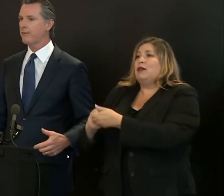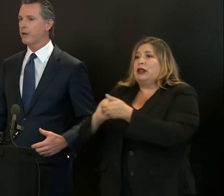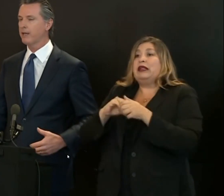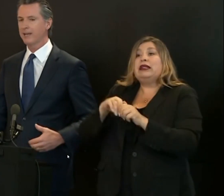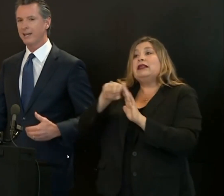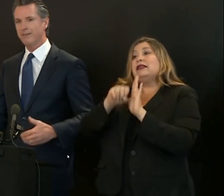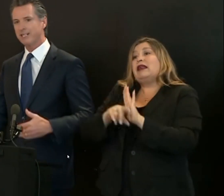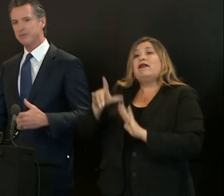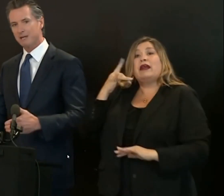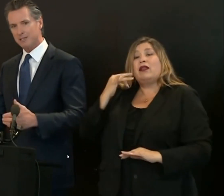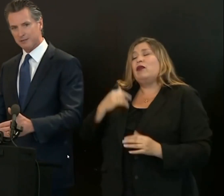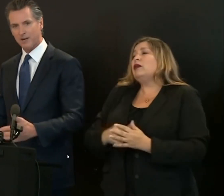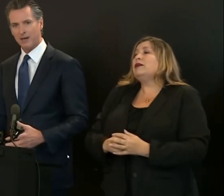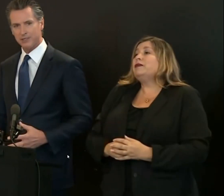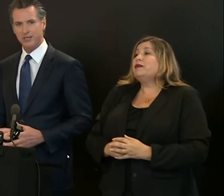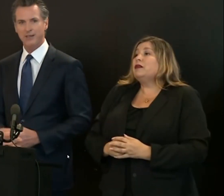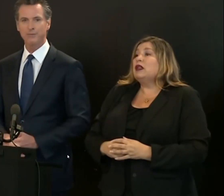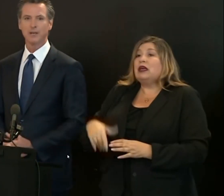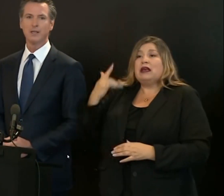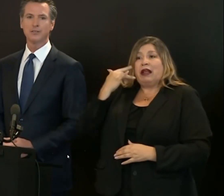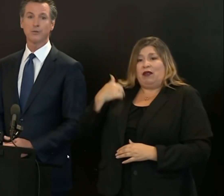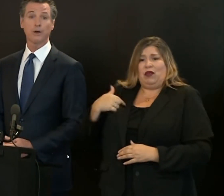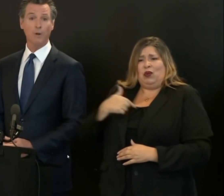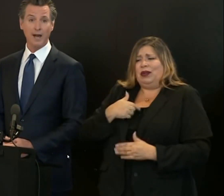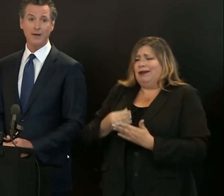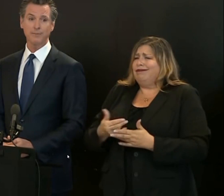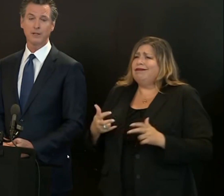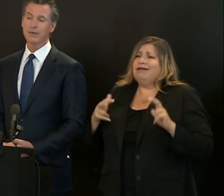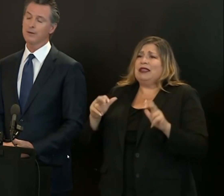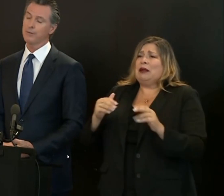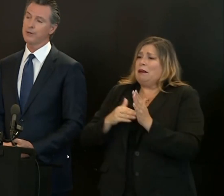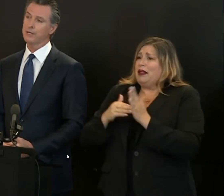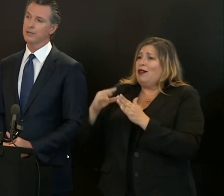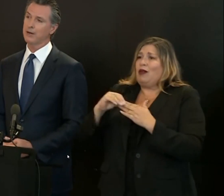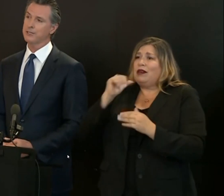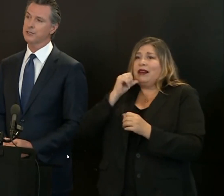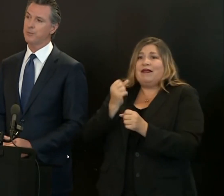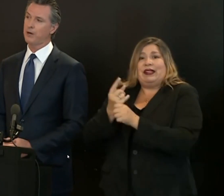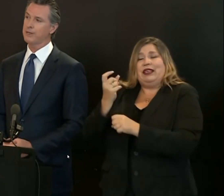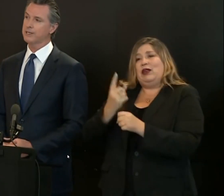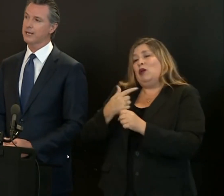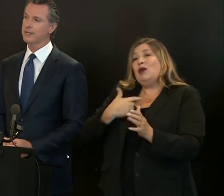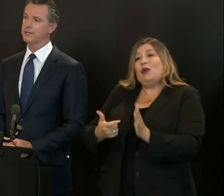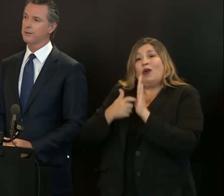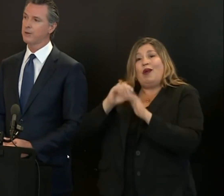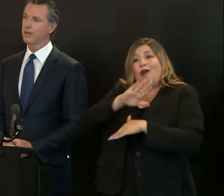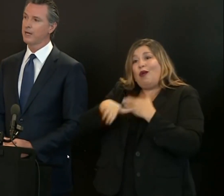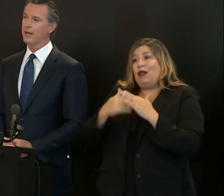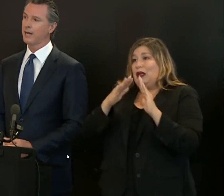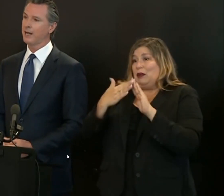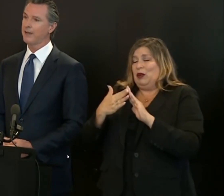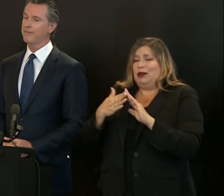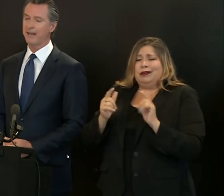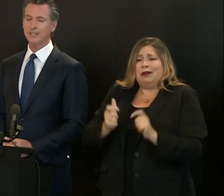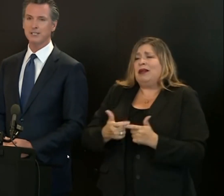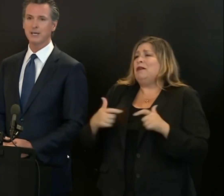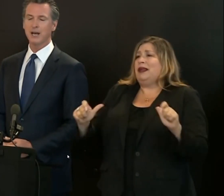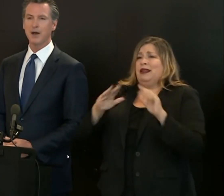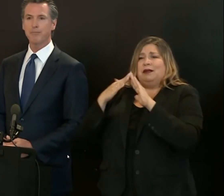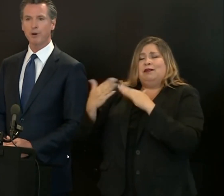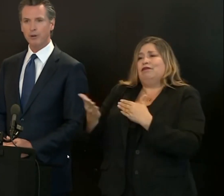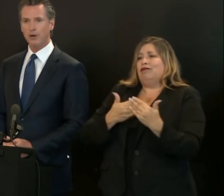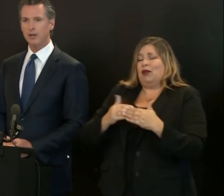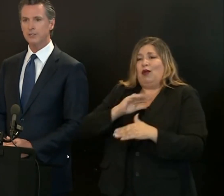state of California invests millions of dollars a year to require communities, large and small in this state, to